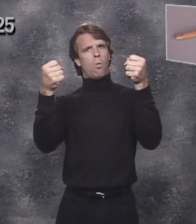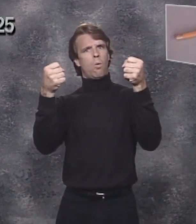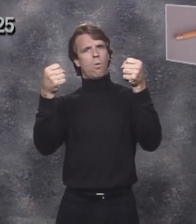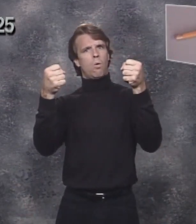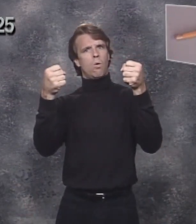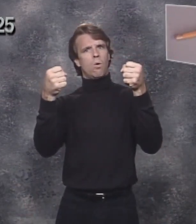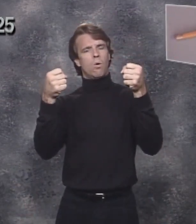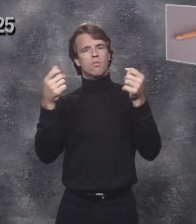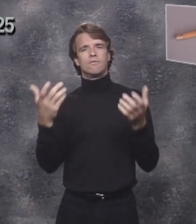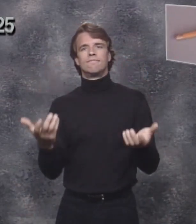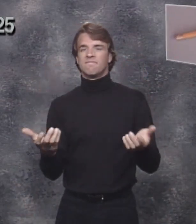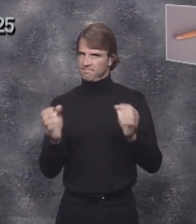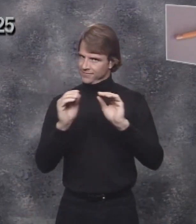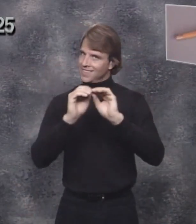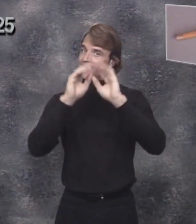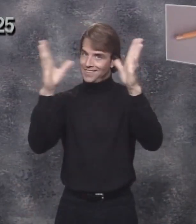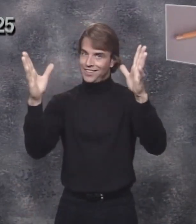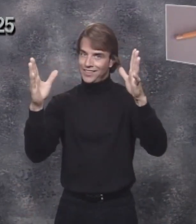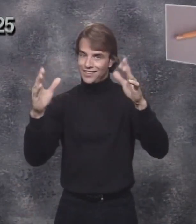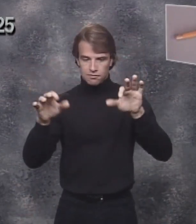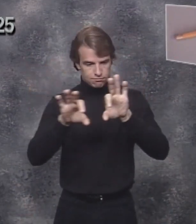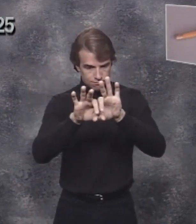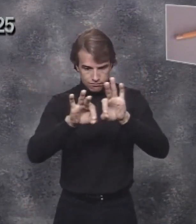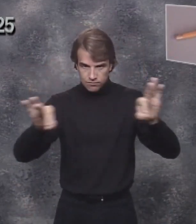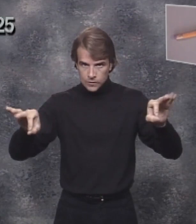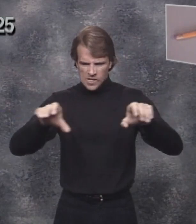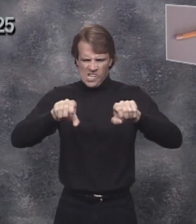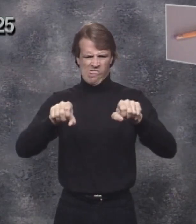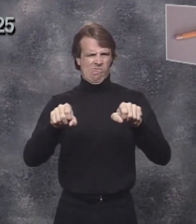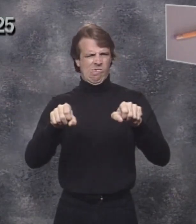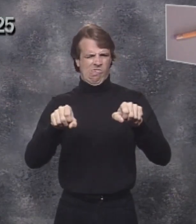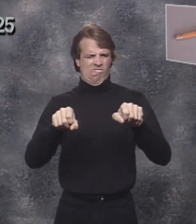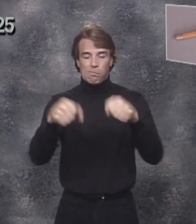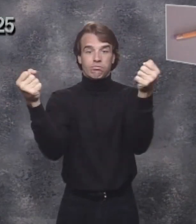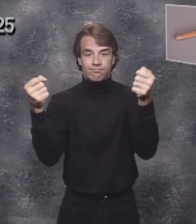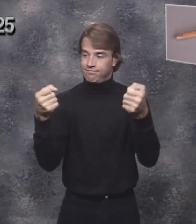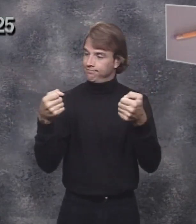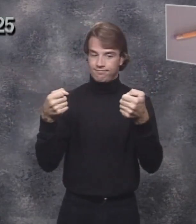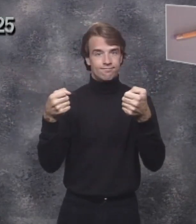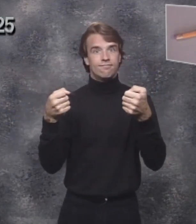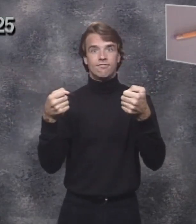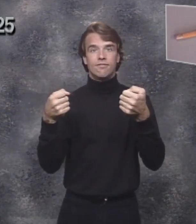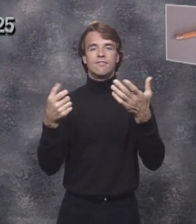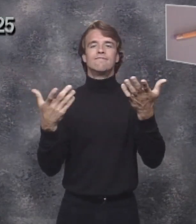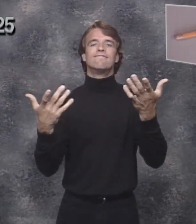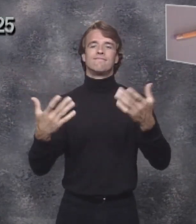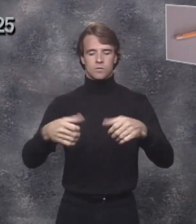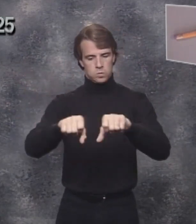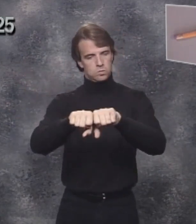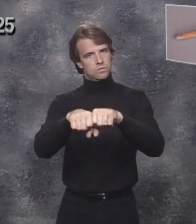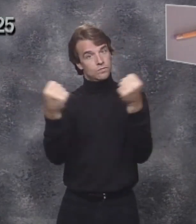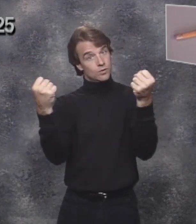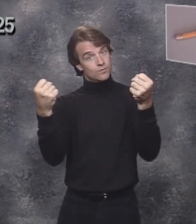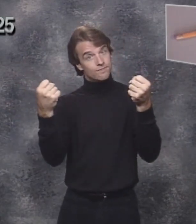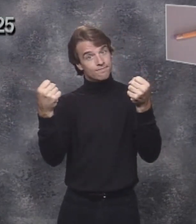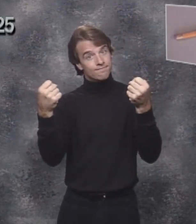Broke. Well, that's pretty clear. Something has been broken. Broke.